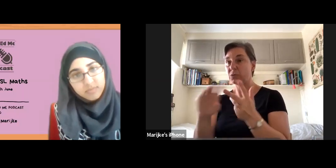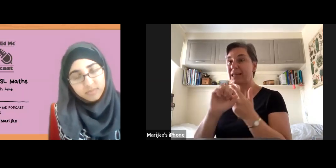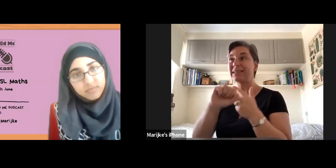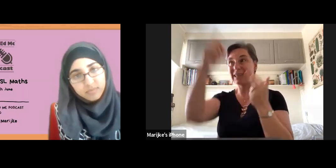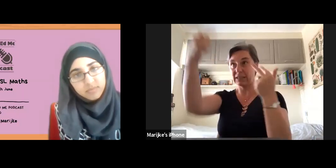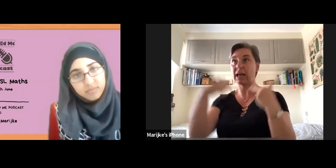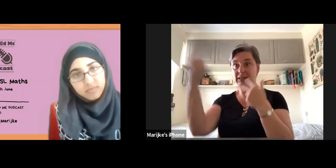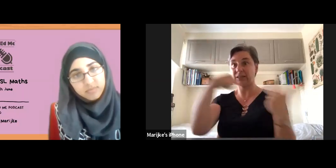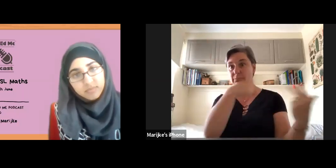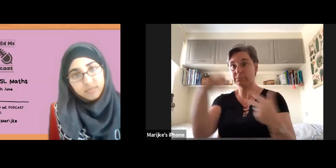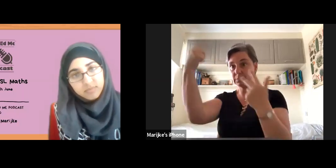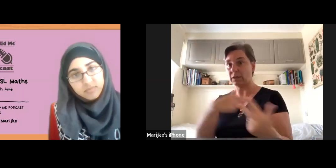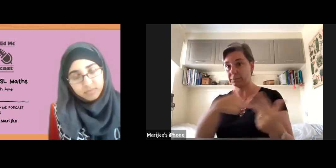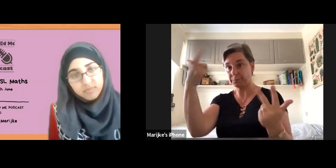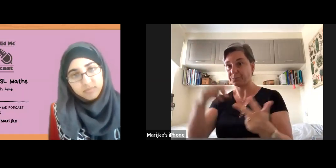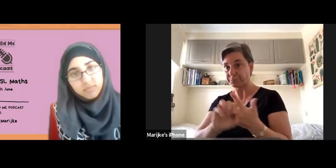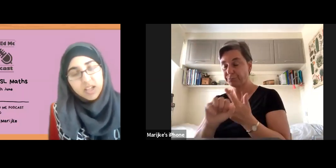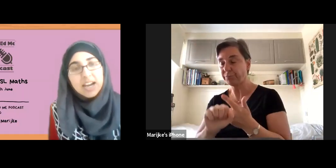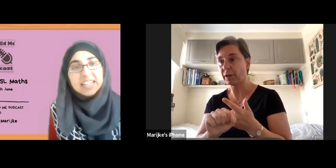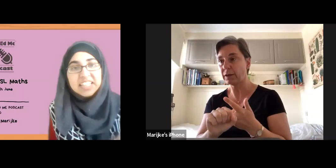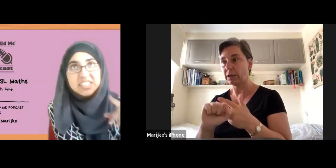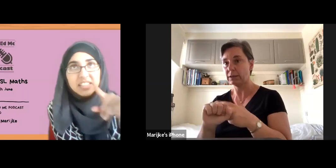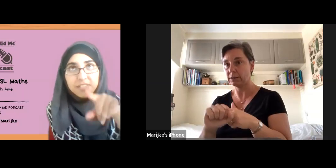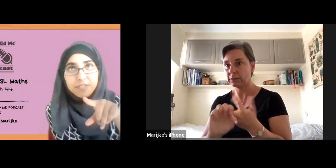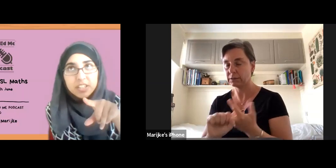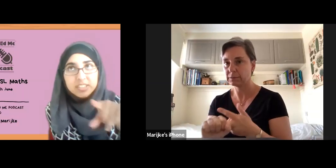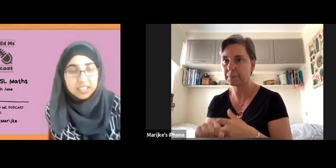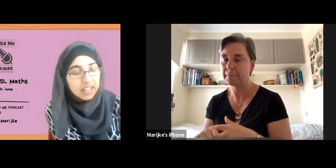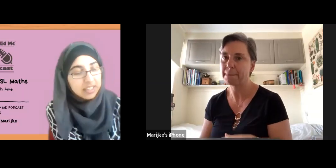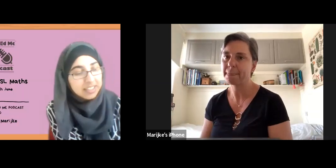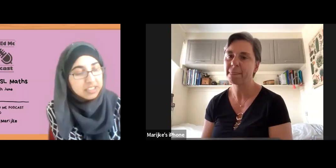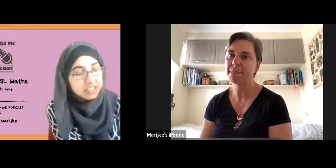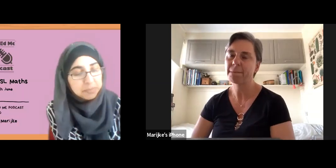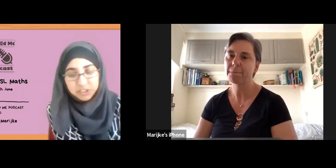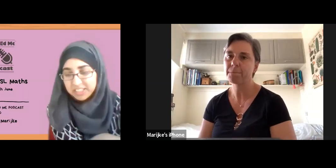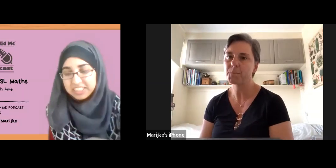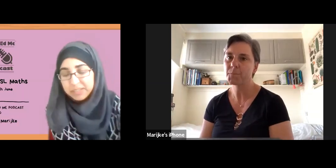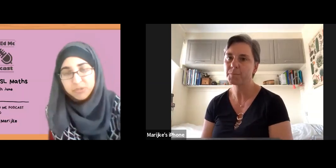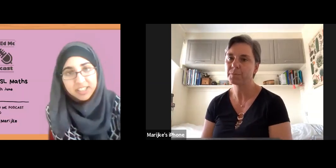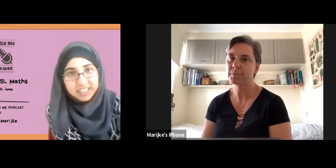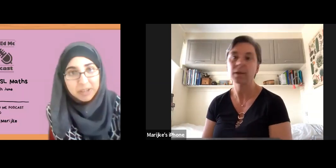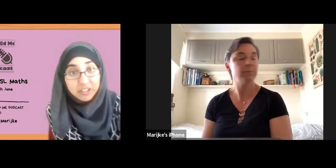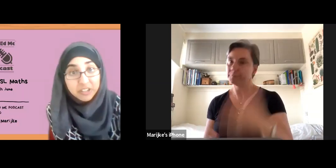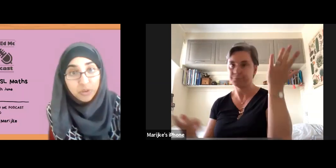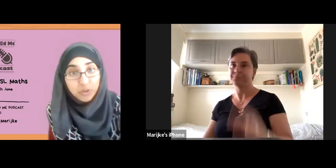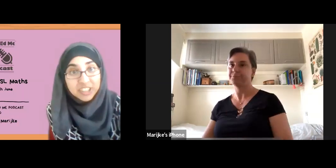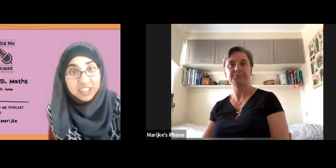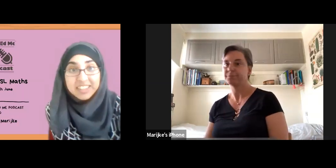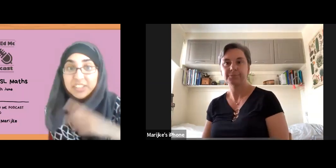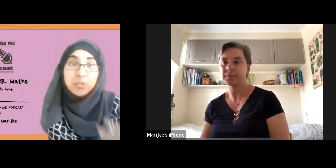get second-hand. And I guess if the TA isn't a specialist in a subject that's being taught, they don't know how